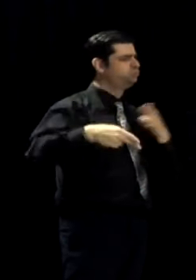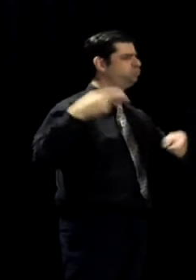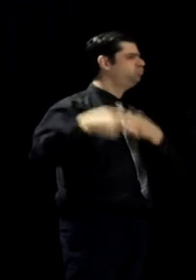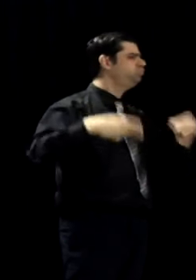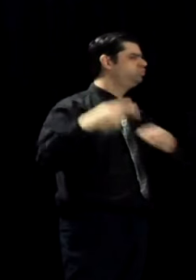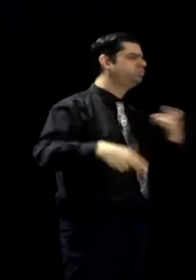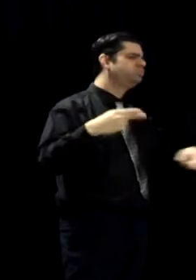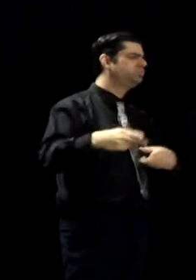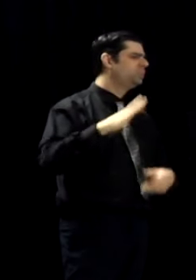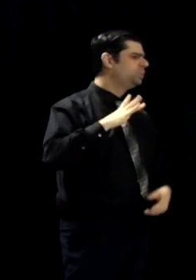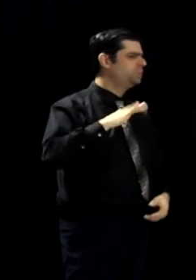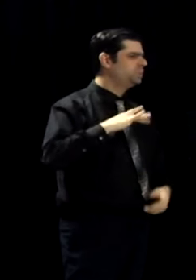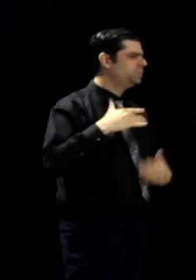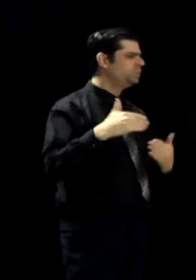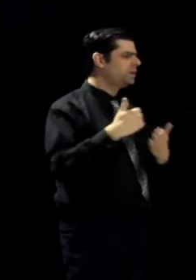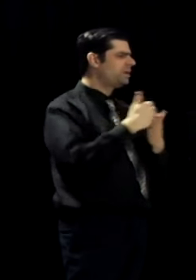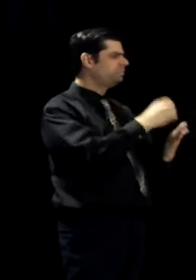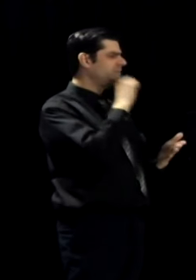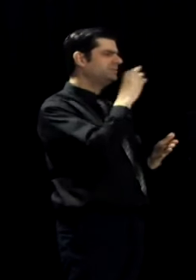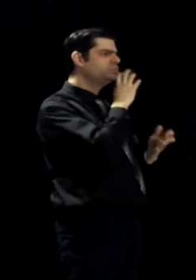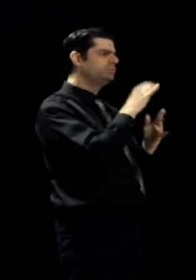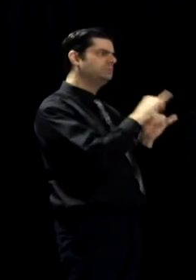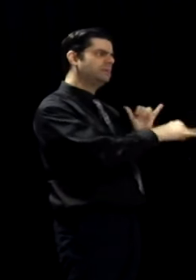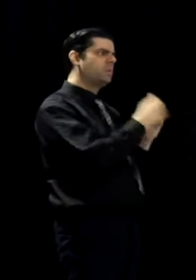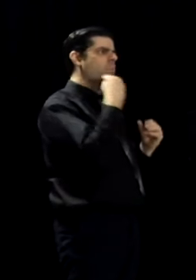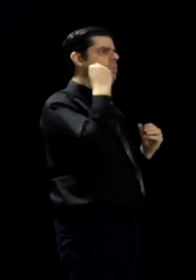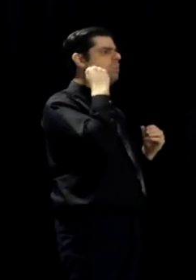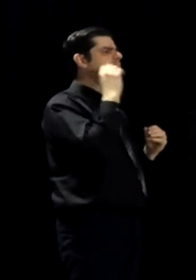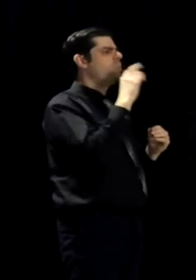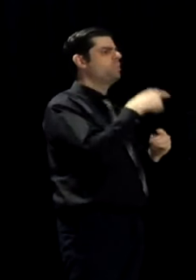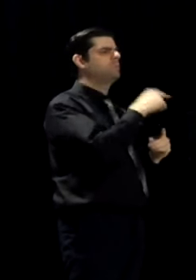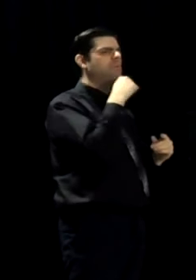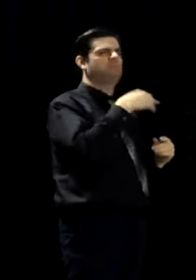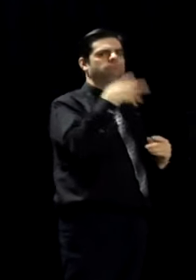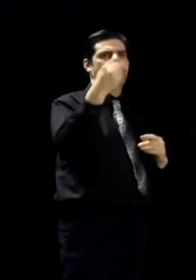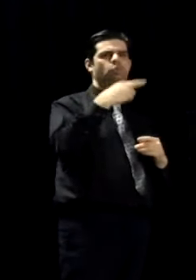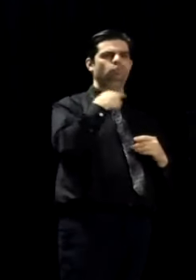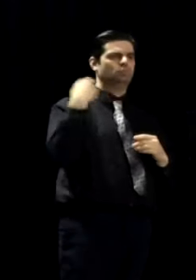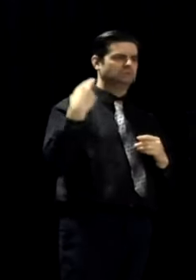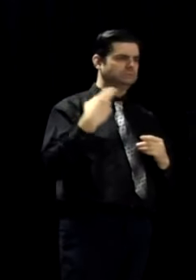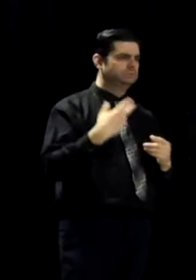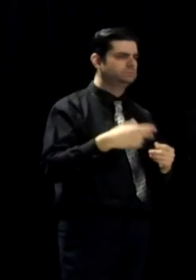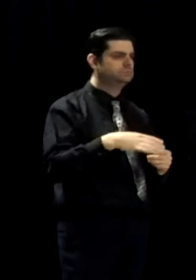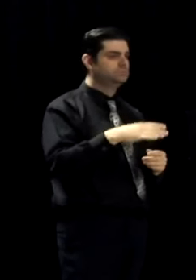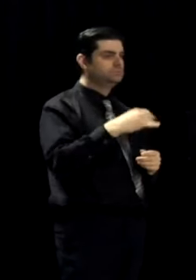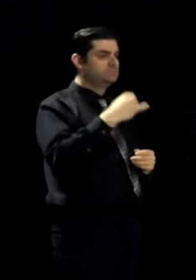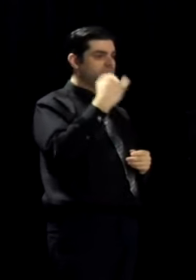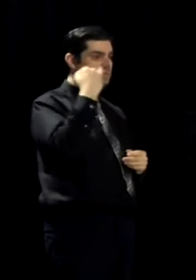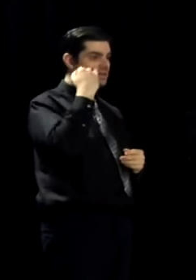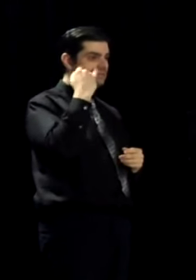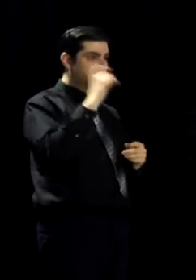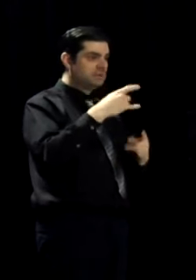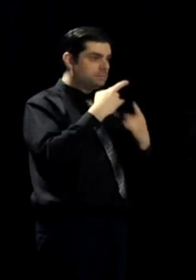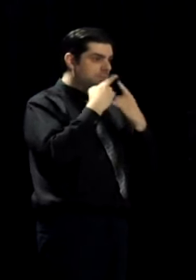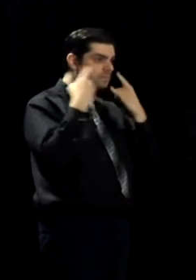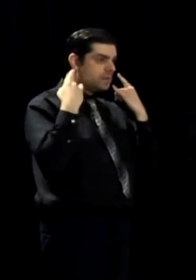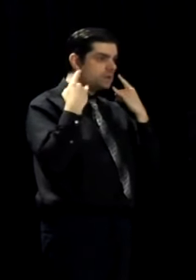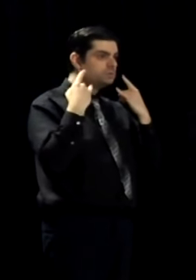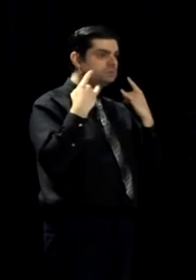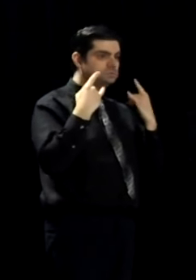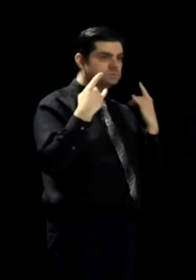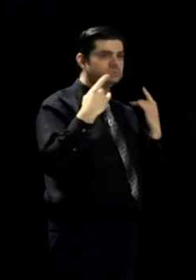of masks have been given away now. Again, we have masks. If you need a mask, reach out to us. No excuse to go